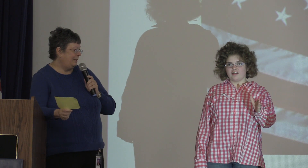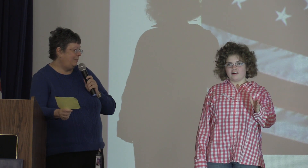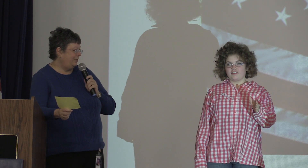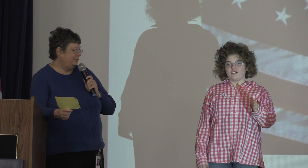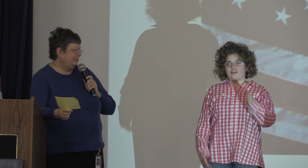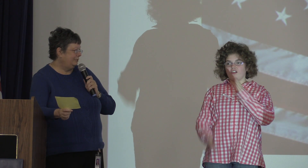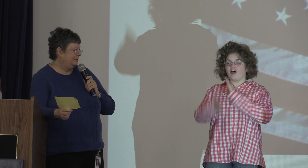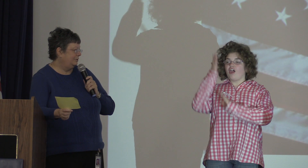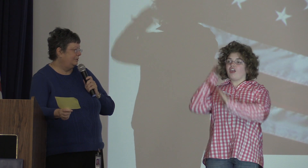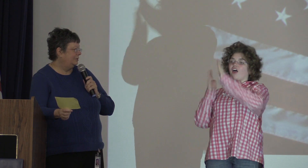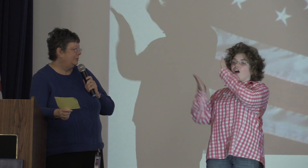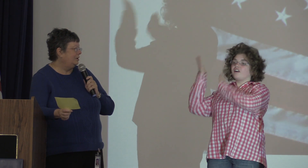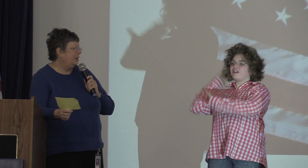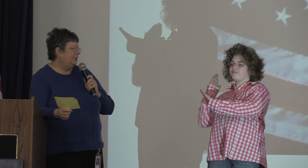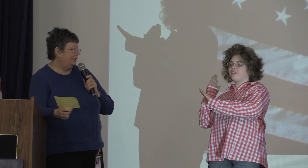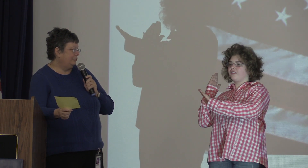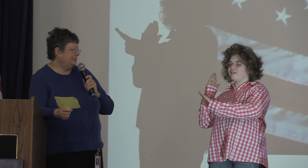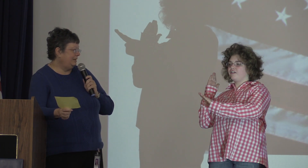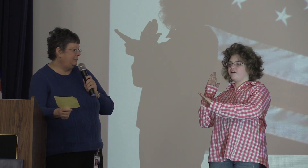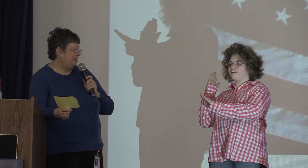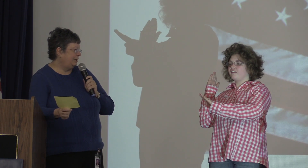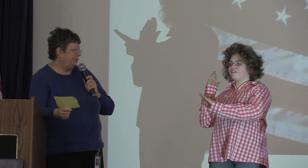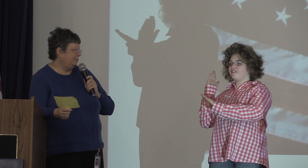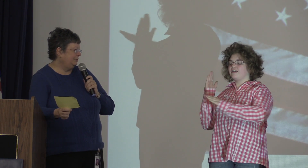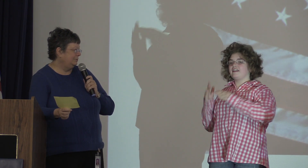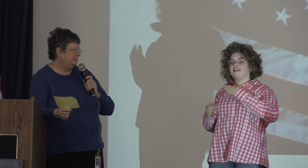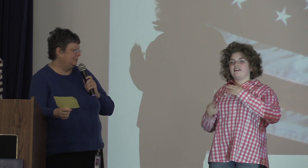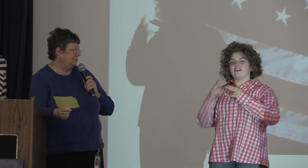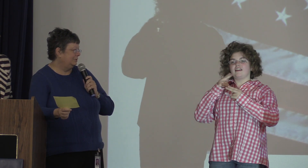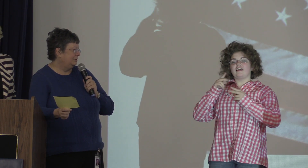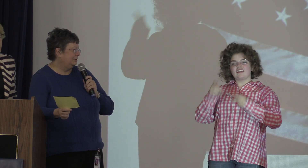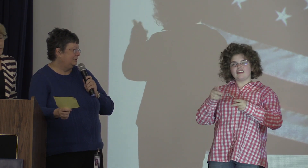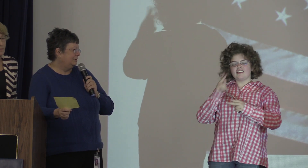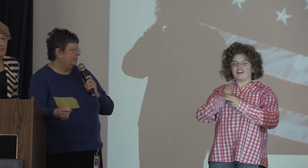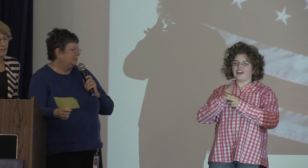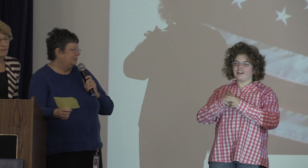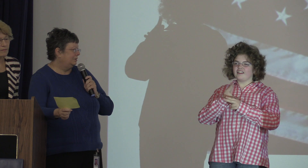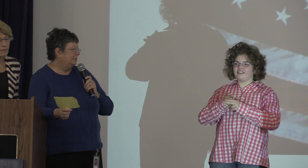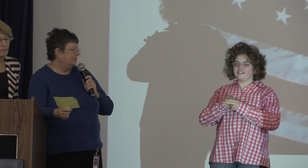My grandmother, a long time ago,